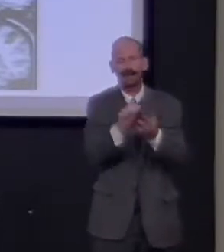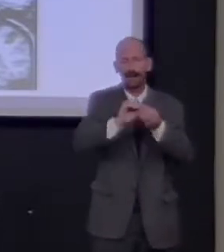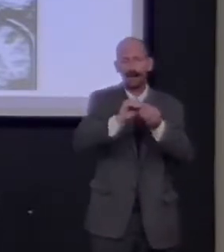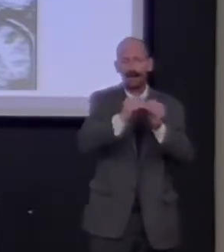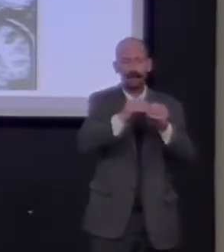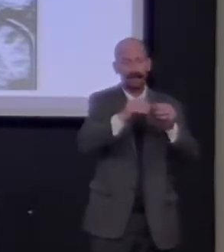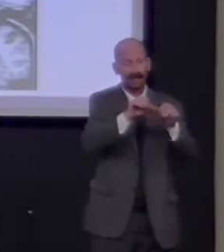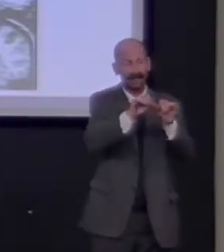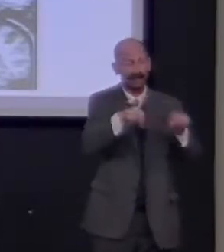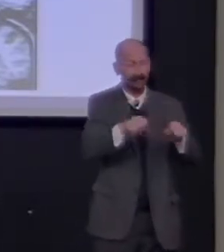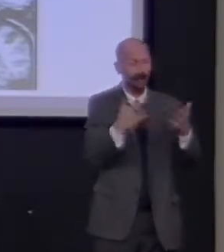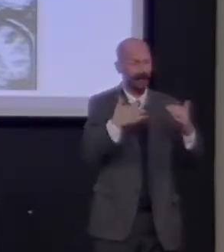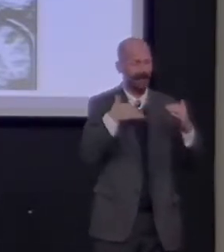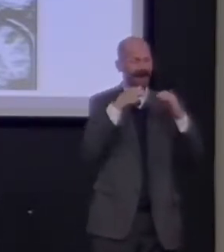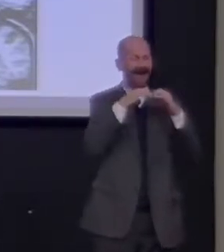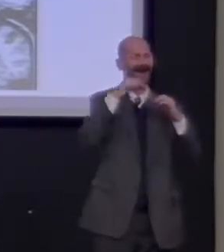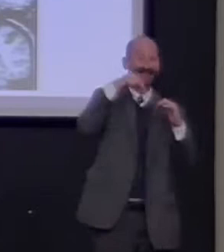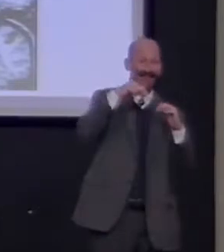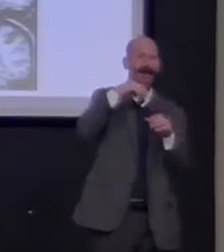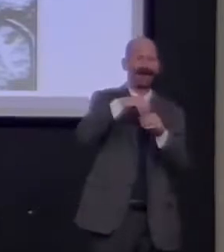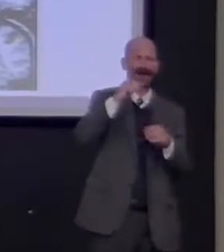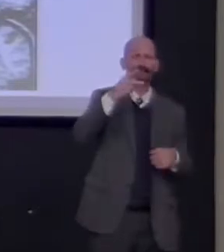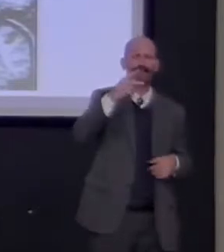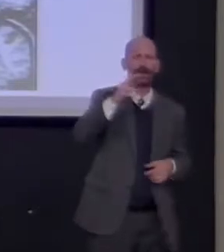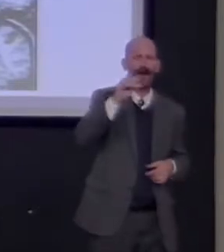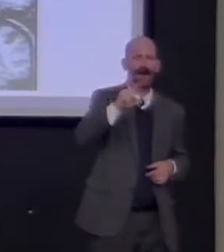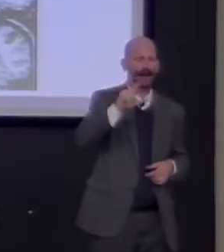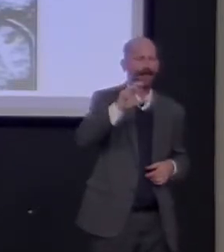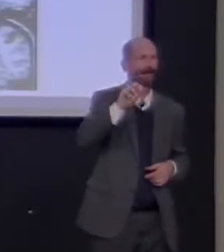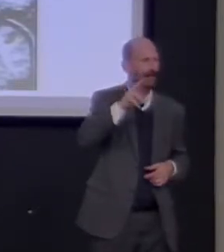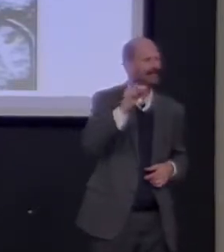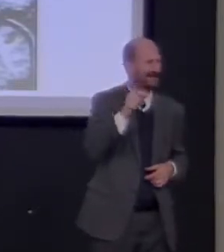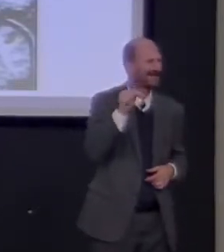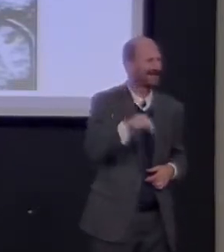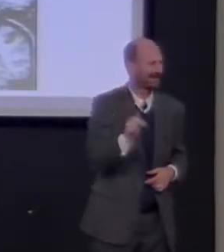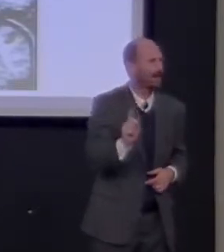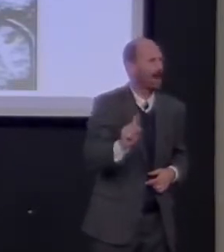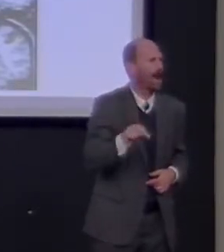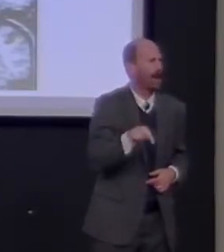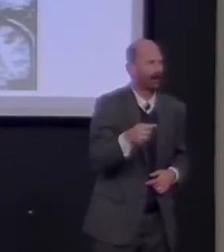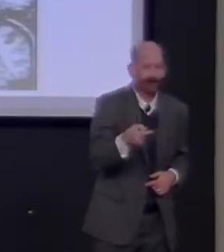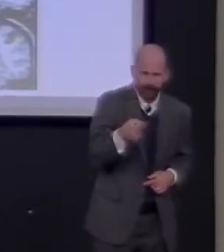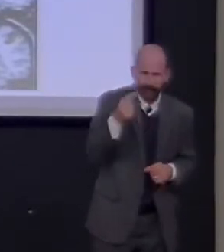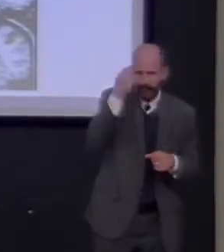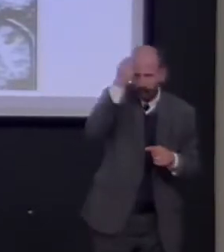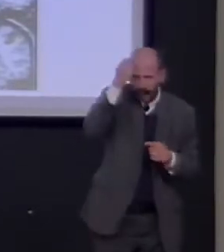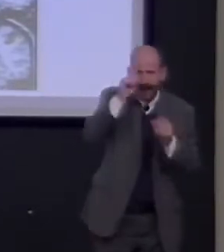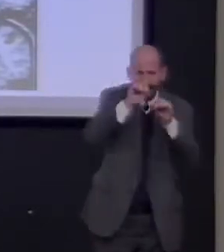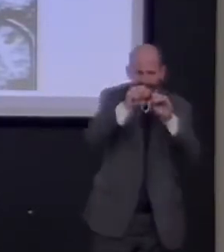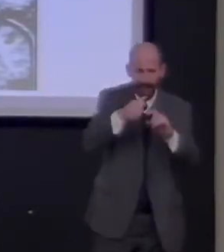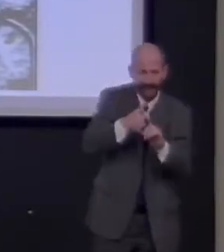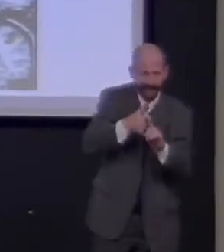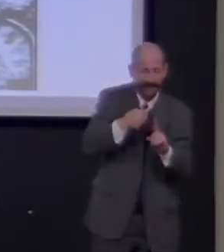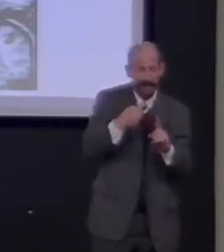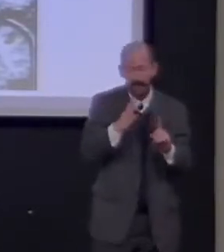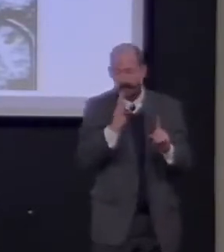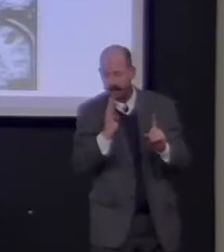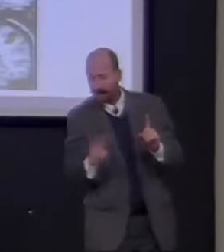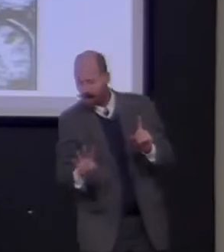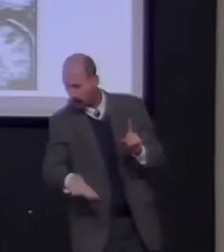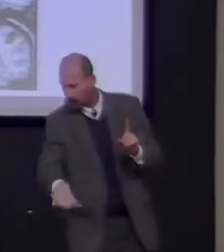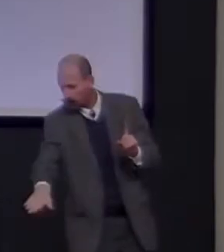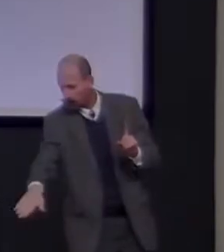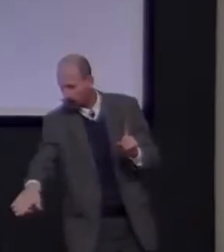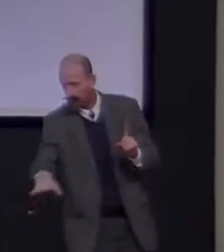locus in the brain, in the parietal cortex, and that this brain system is quite similar between 4-year-old children